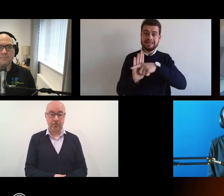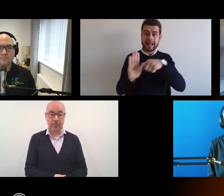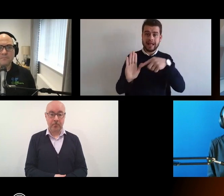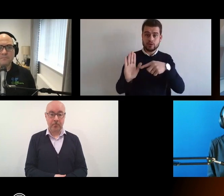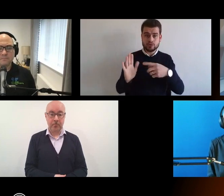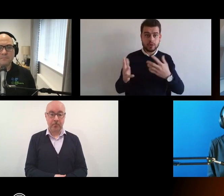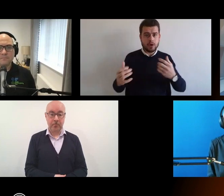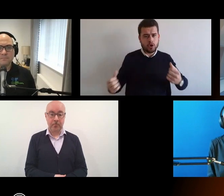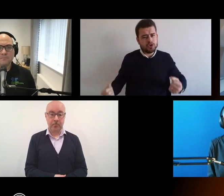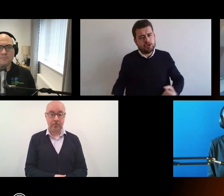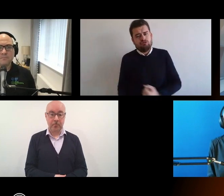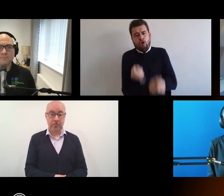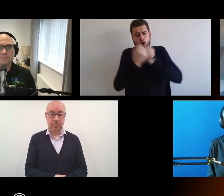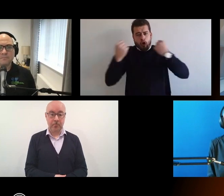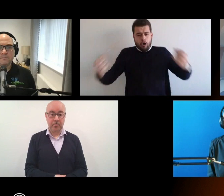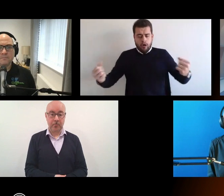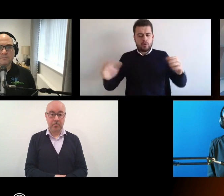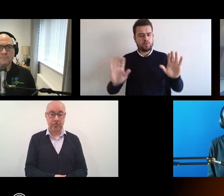into legislation.